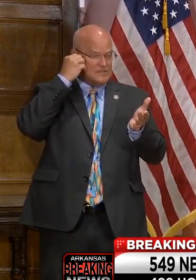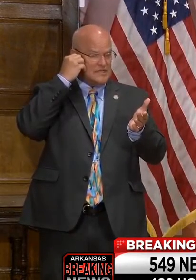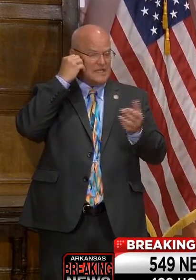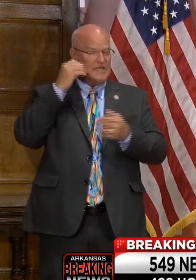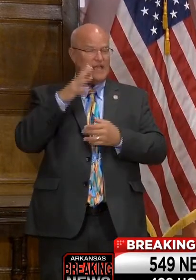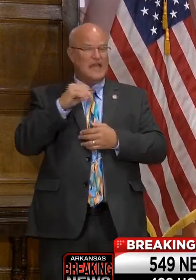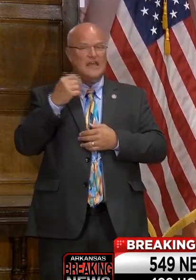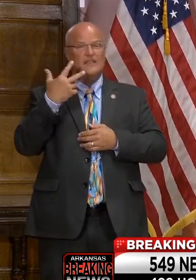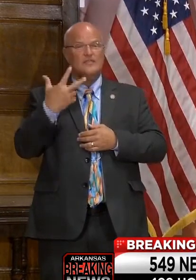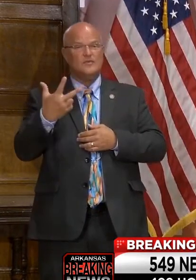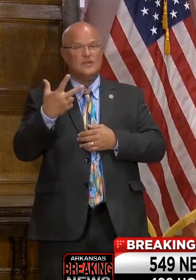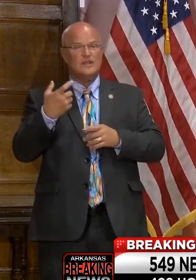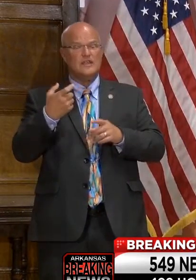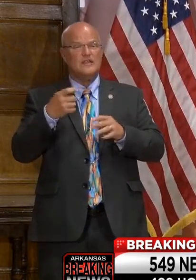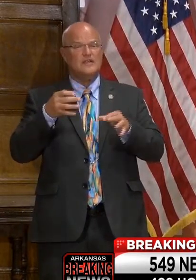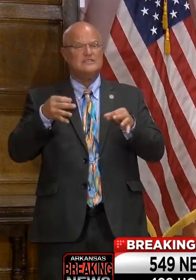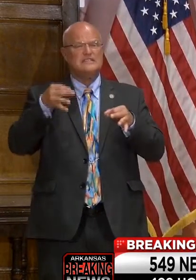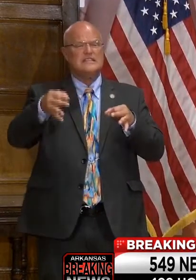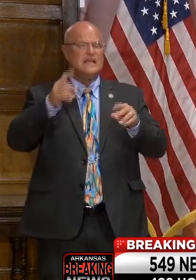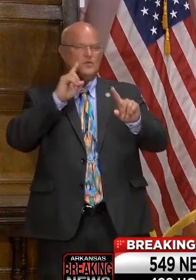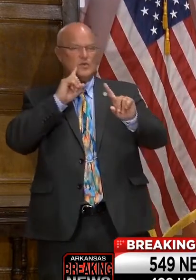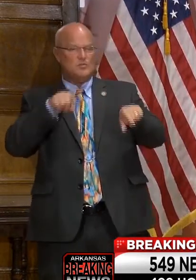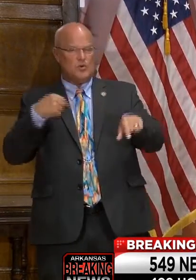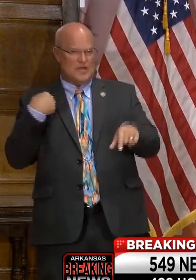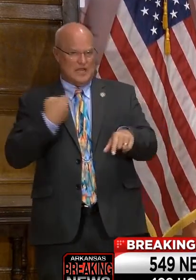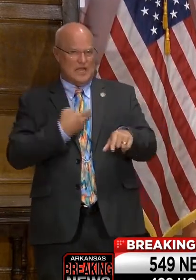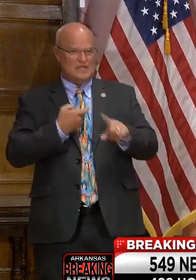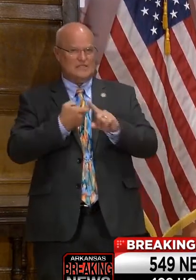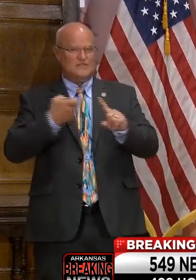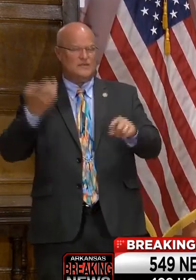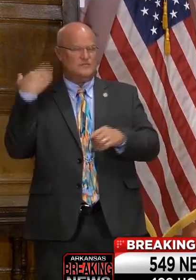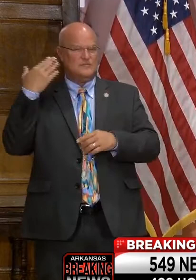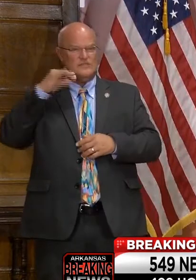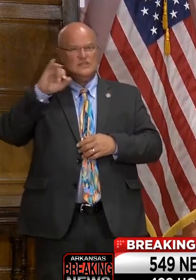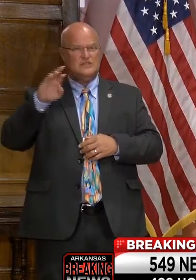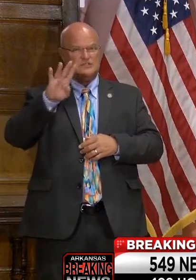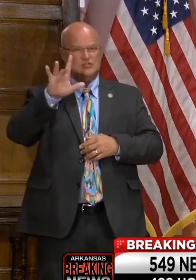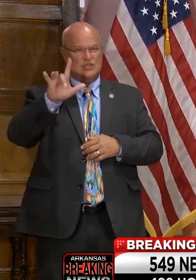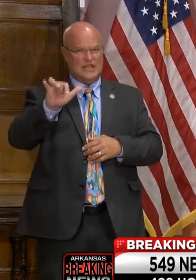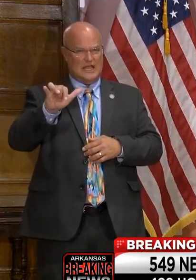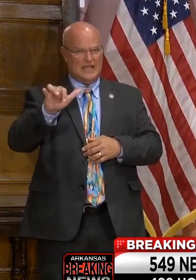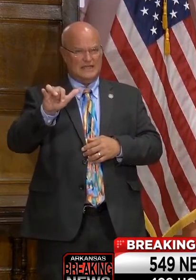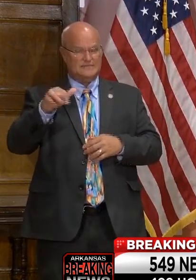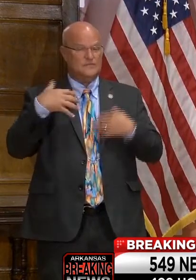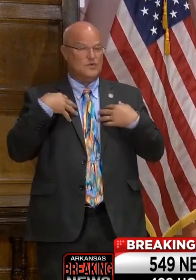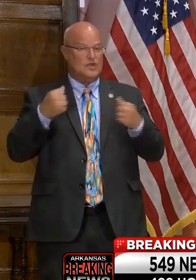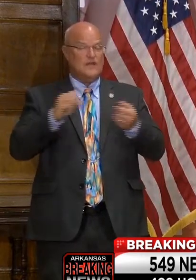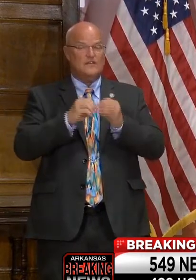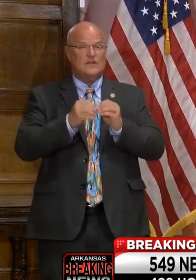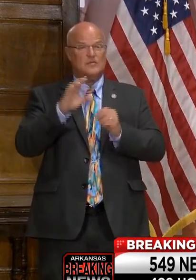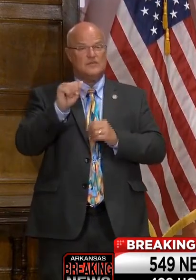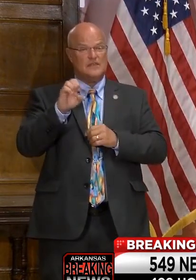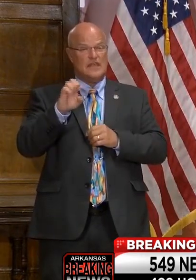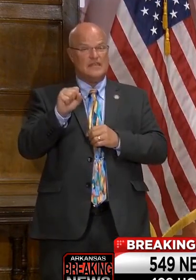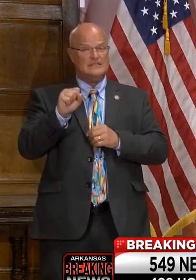and 3 of these are delayed reporting to us from July. Our recovered number of cases,